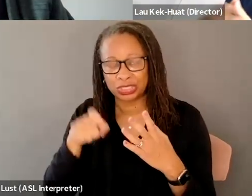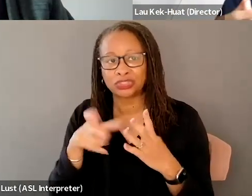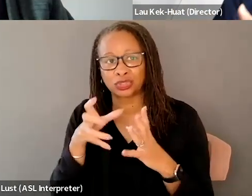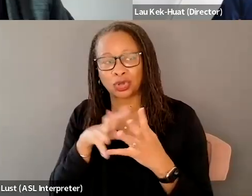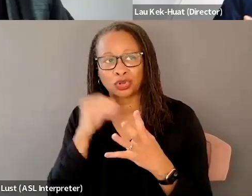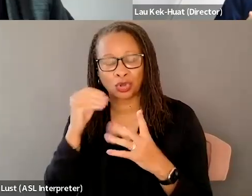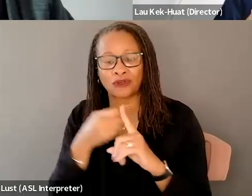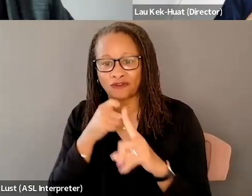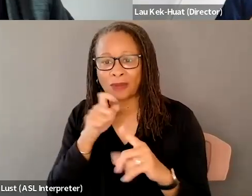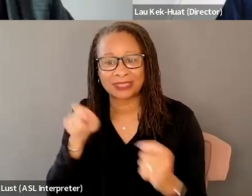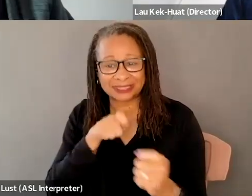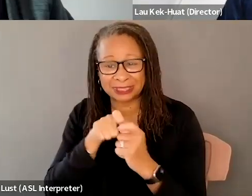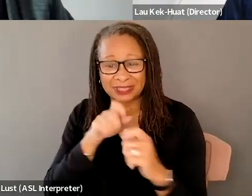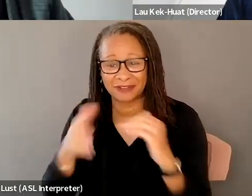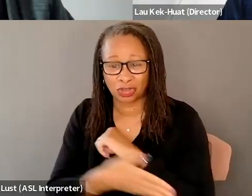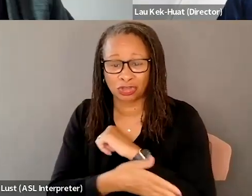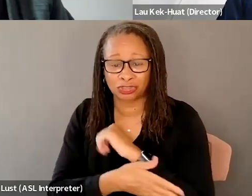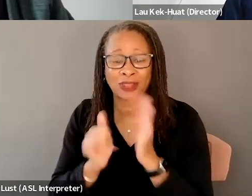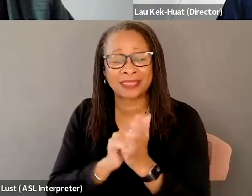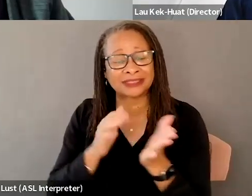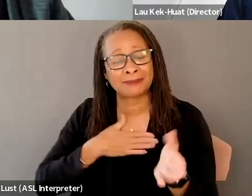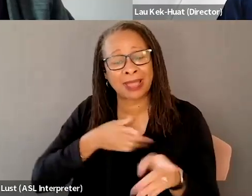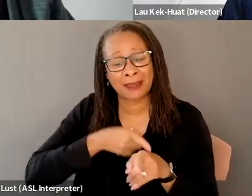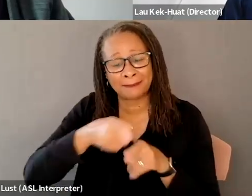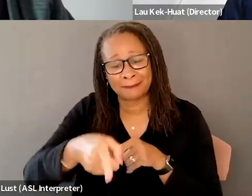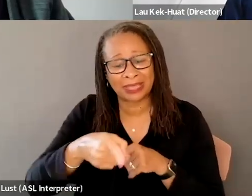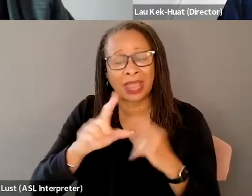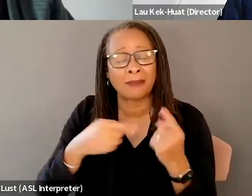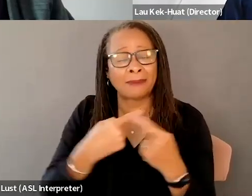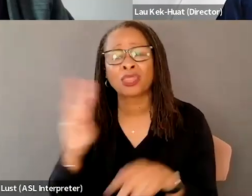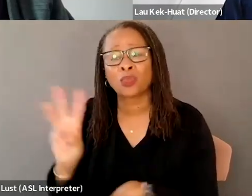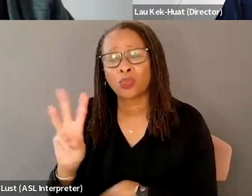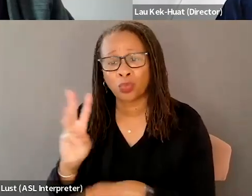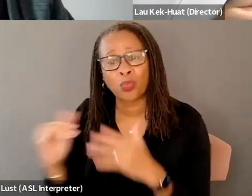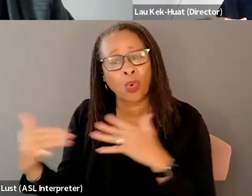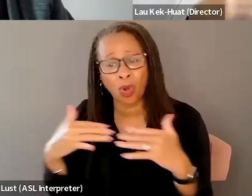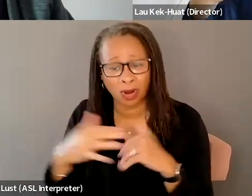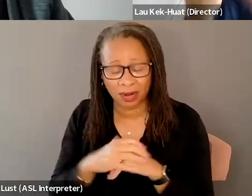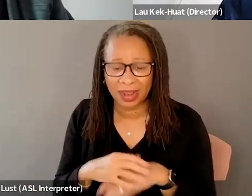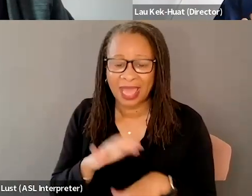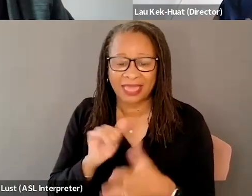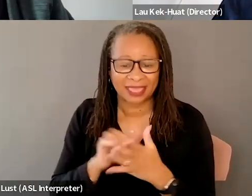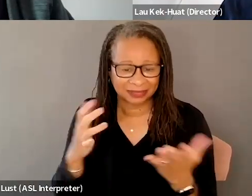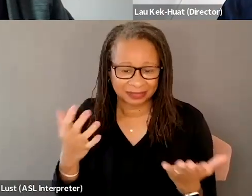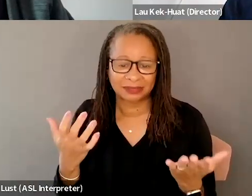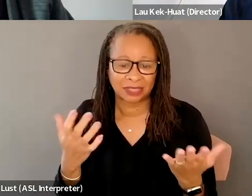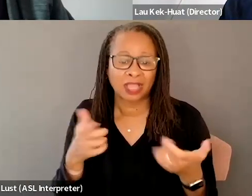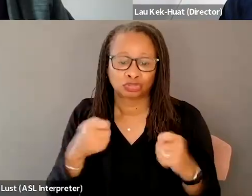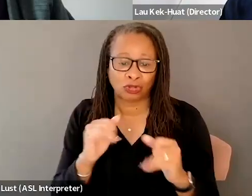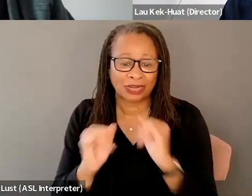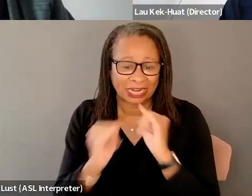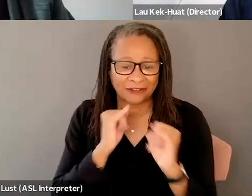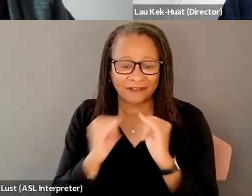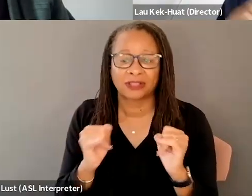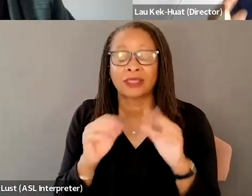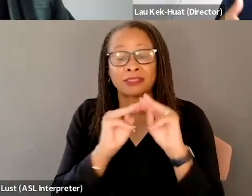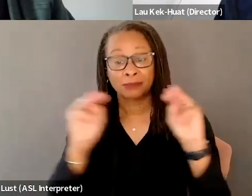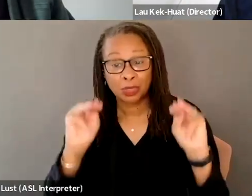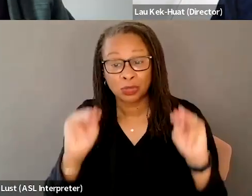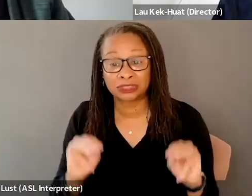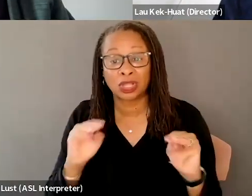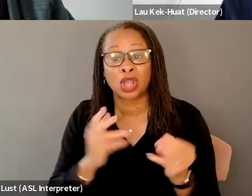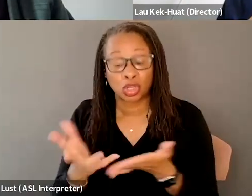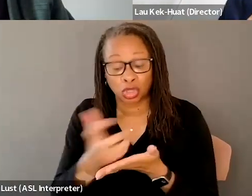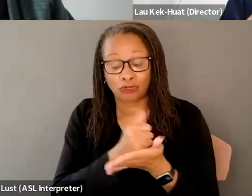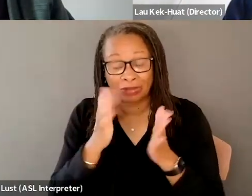in that way. So this is my main purpose in the beginning, try to interview the museum's